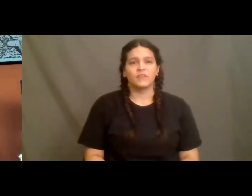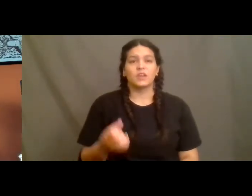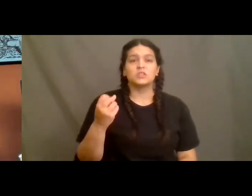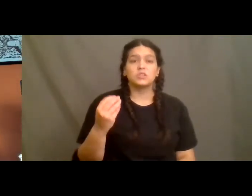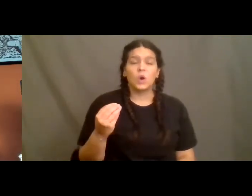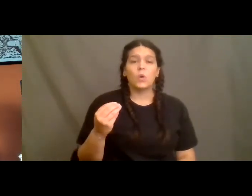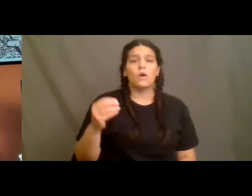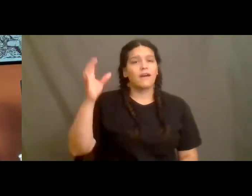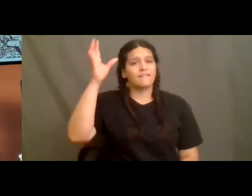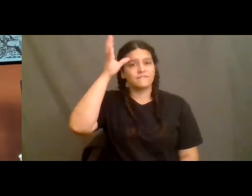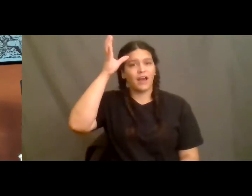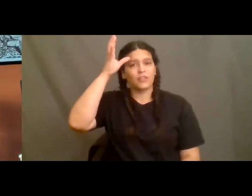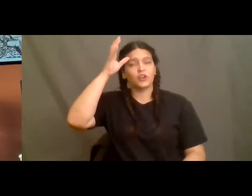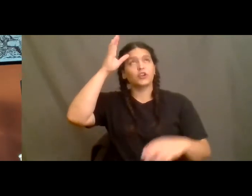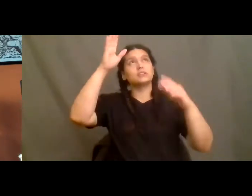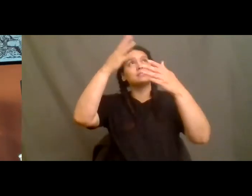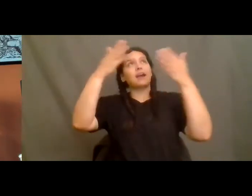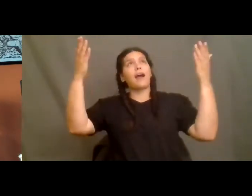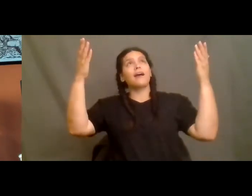Father Sky is